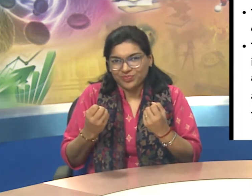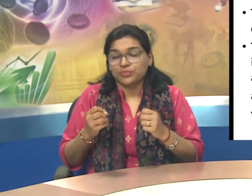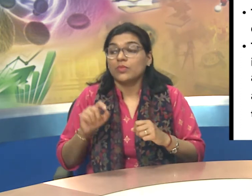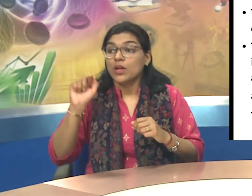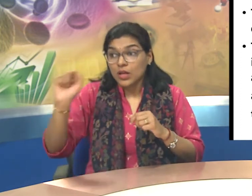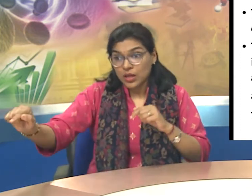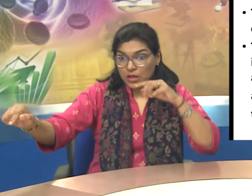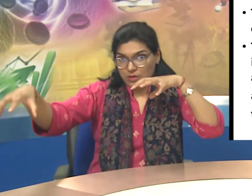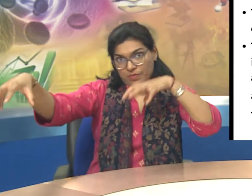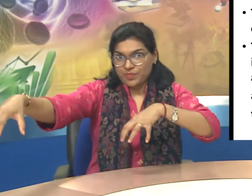through